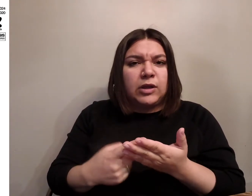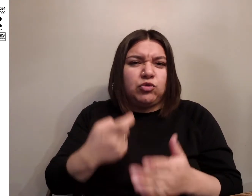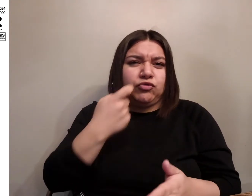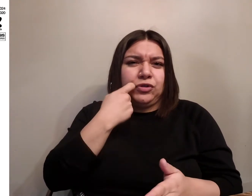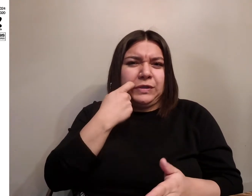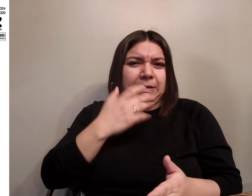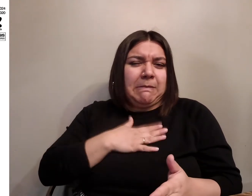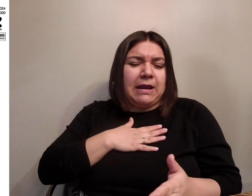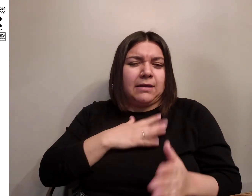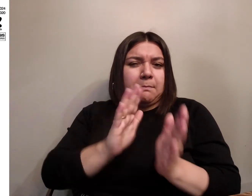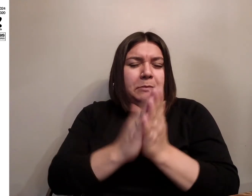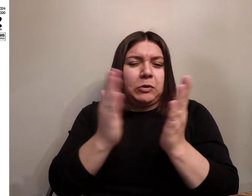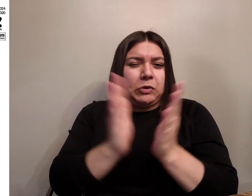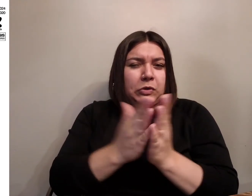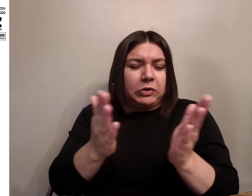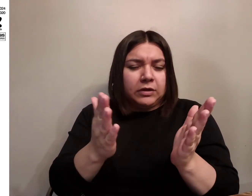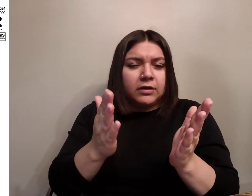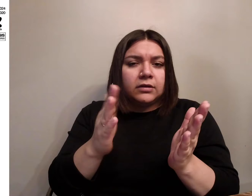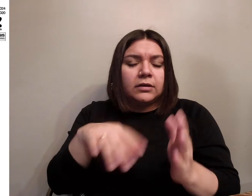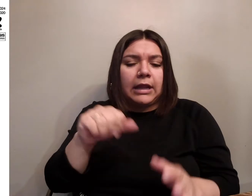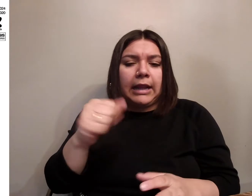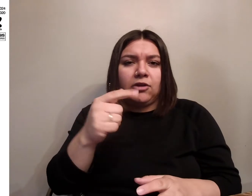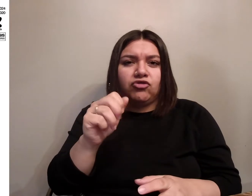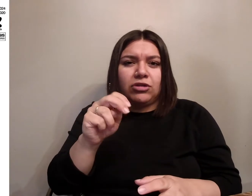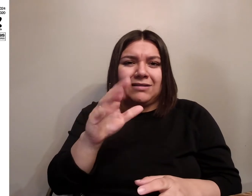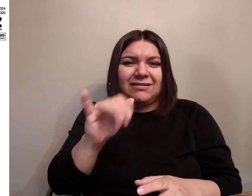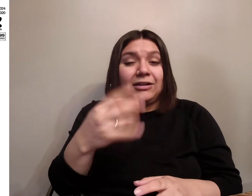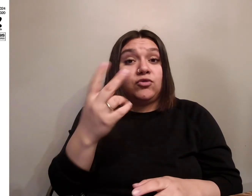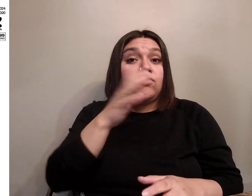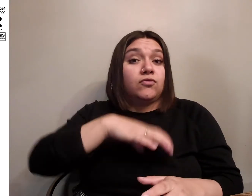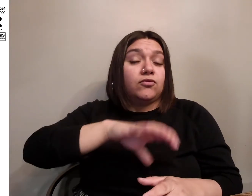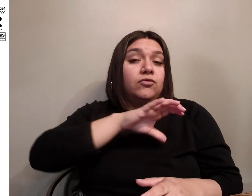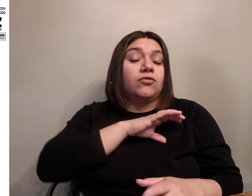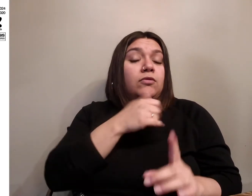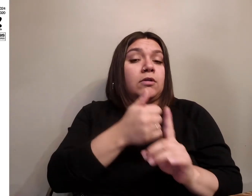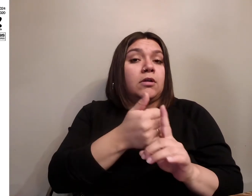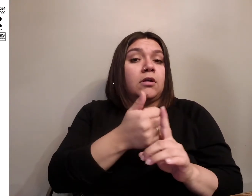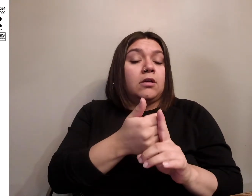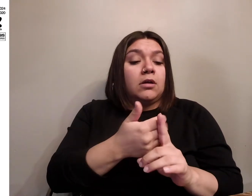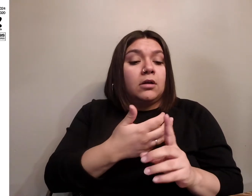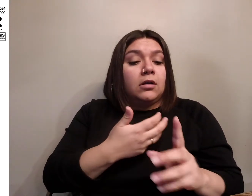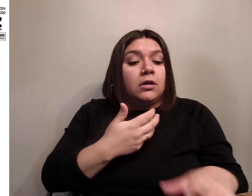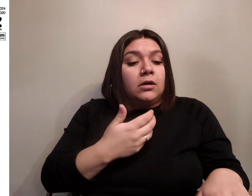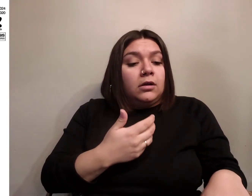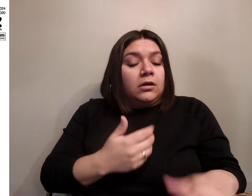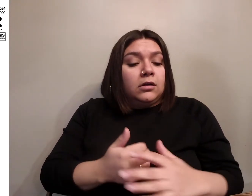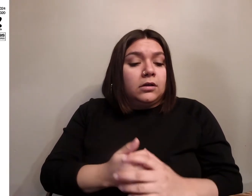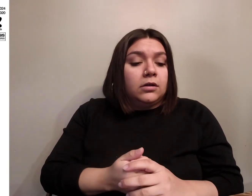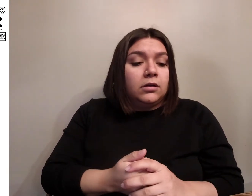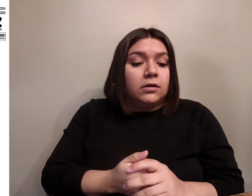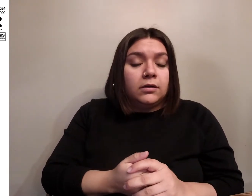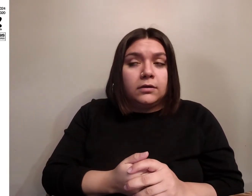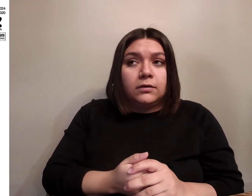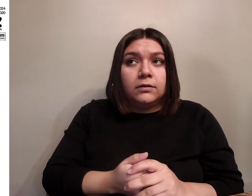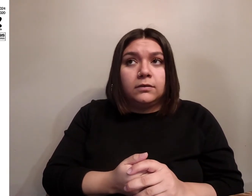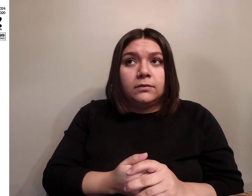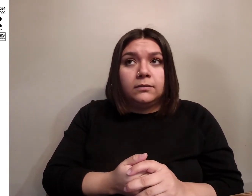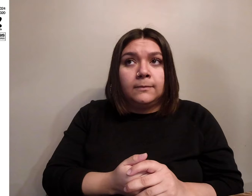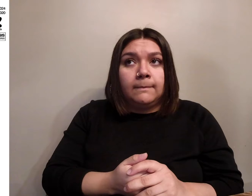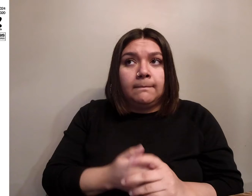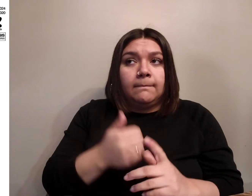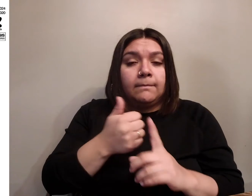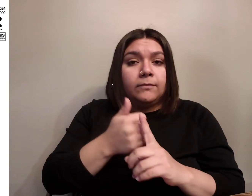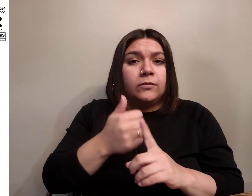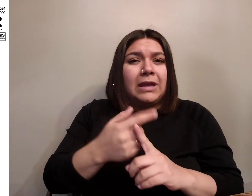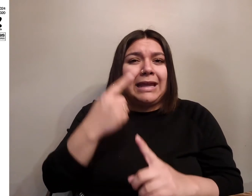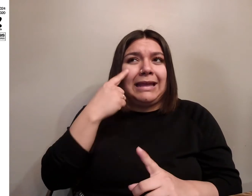in Agency, my most recent novel, Yes. where two characters who are in